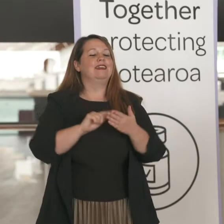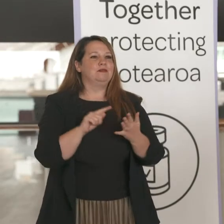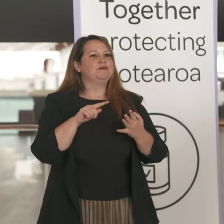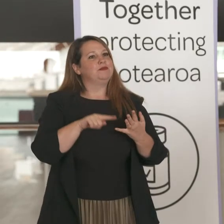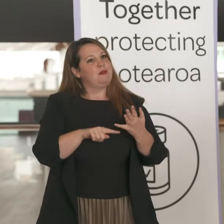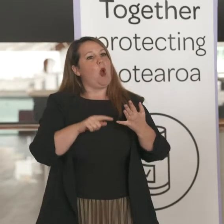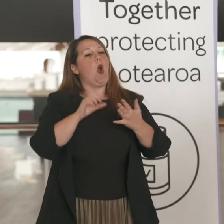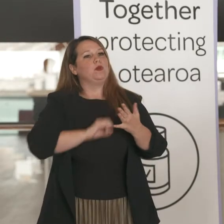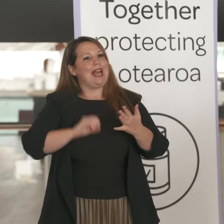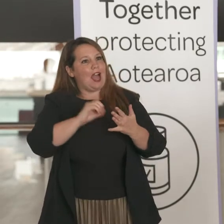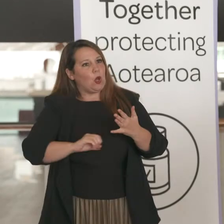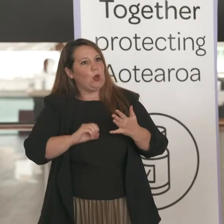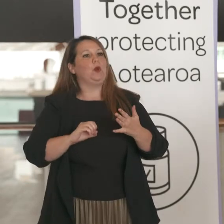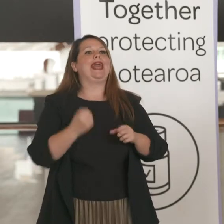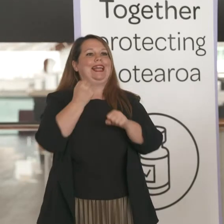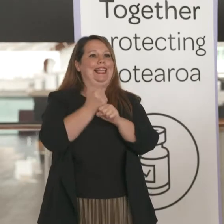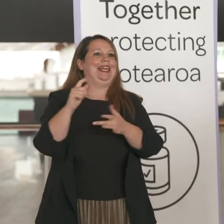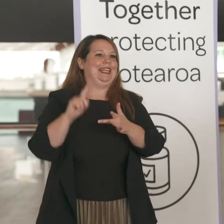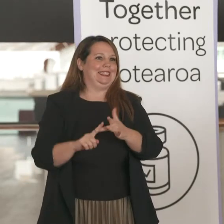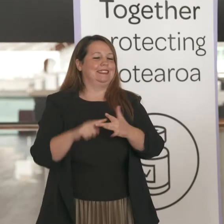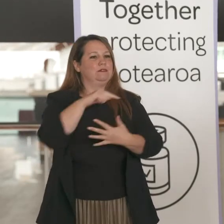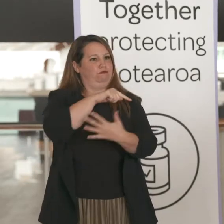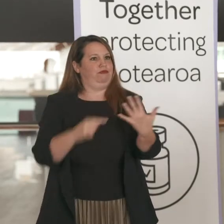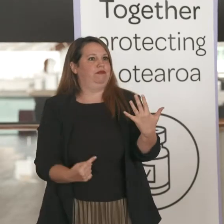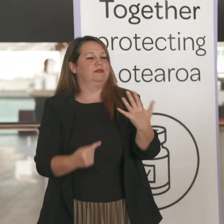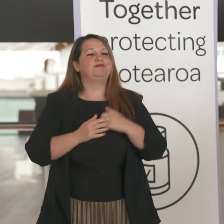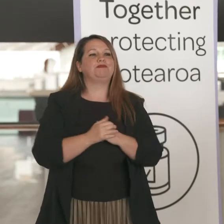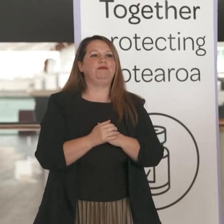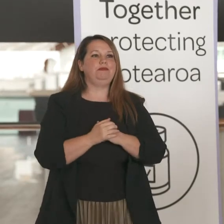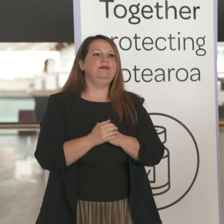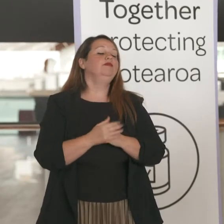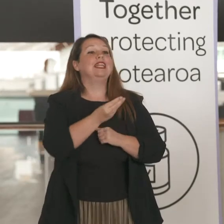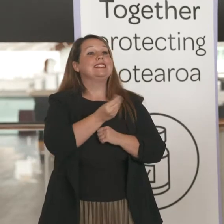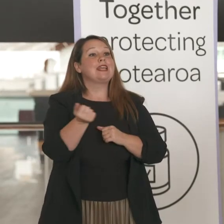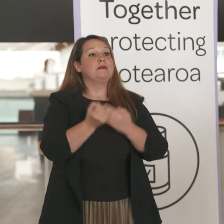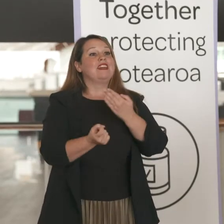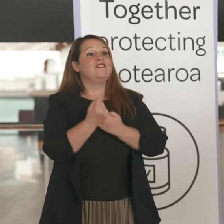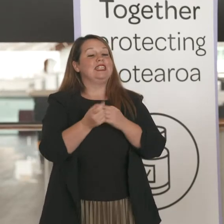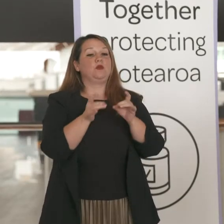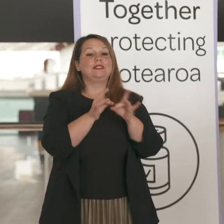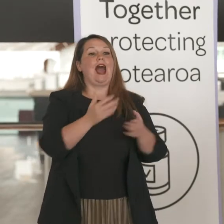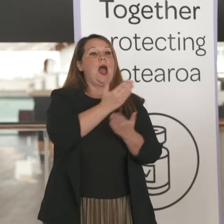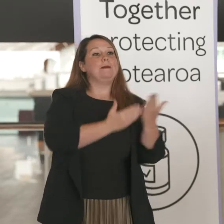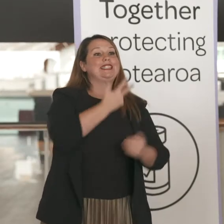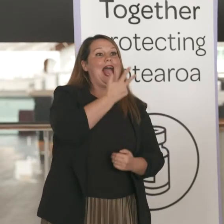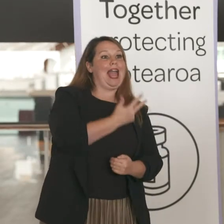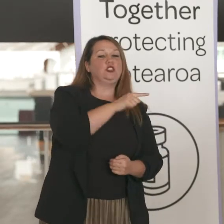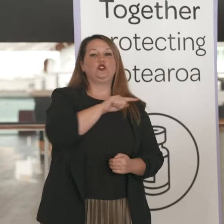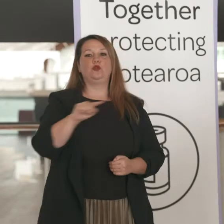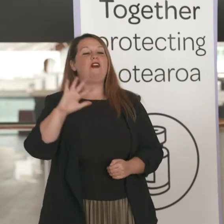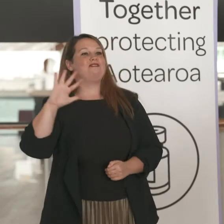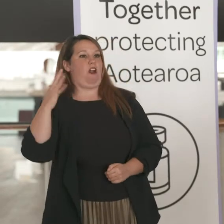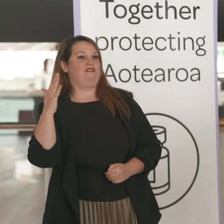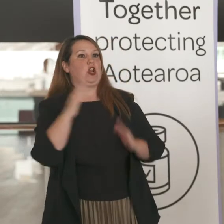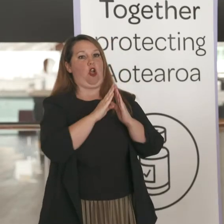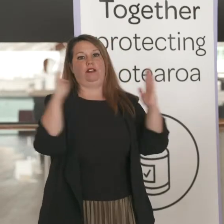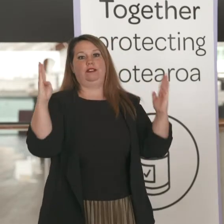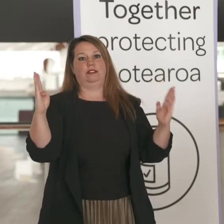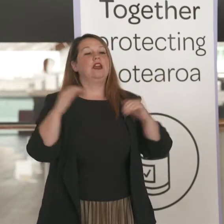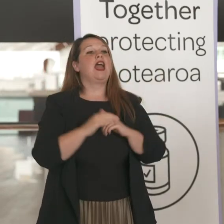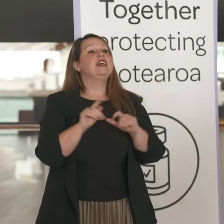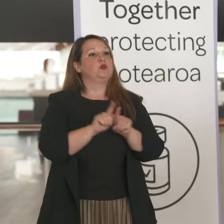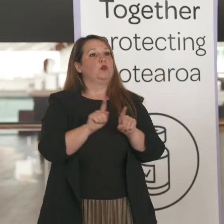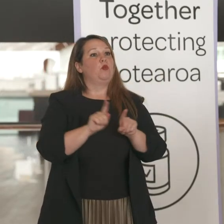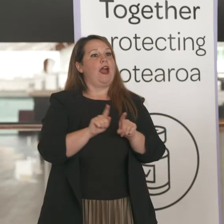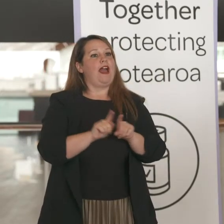Otahuhu. Some of these are running from as early as 8:30 in the morning until 5 o'clock. There's a later option